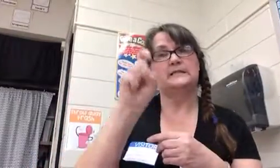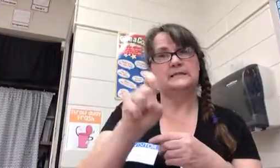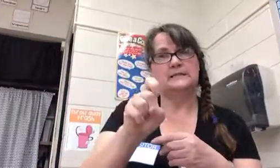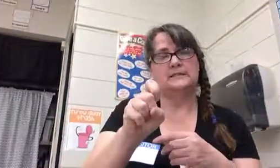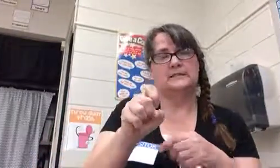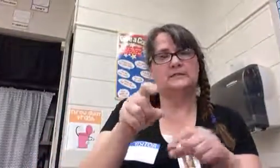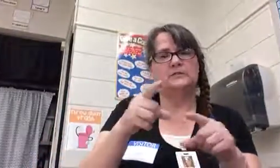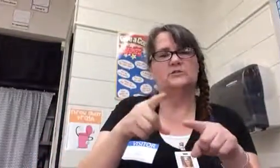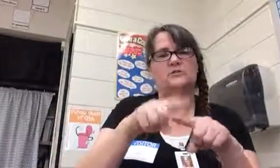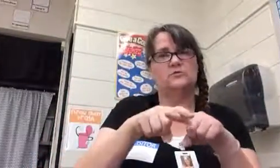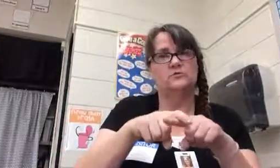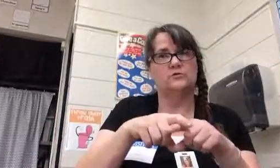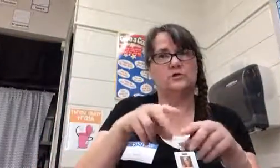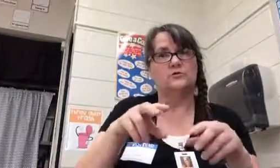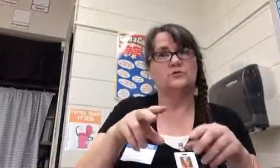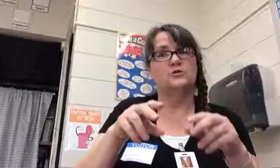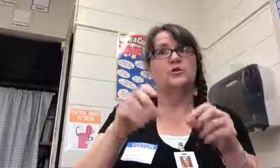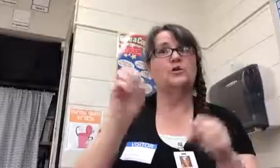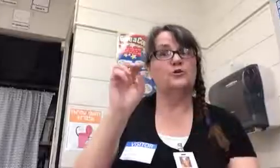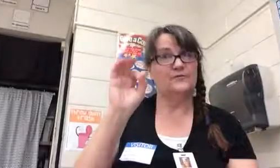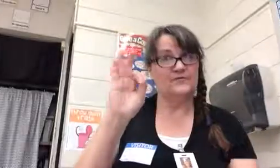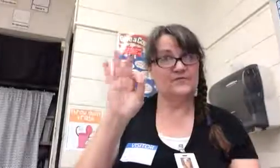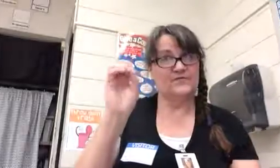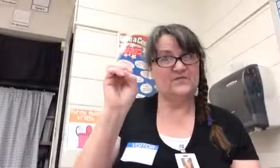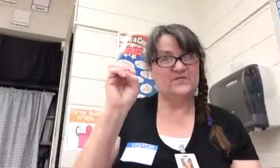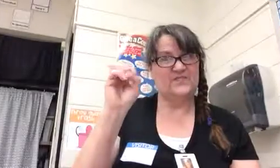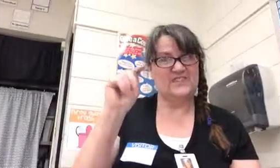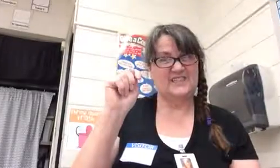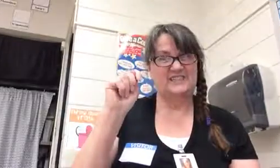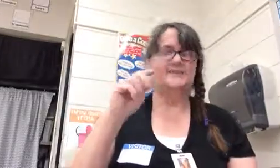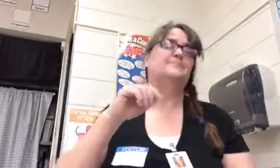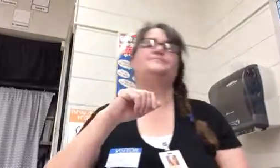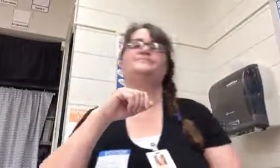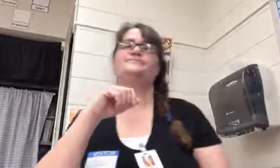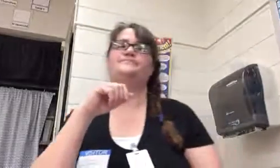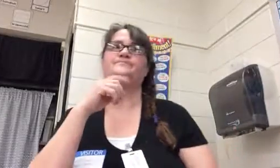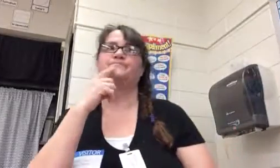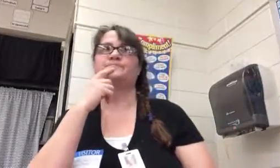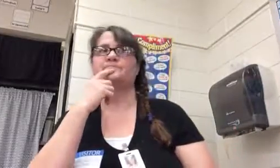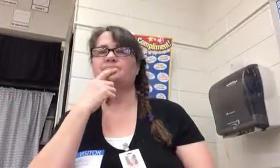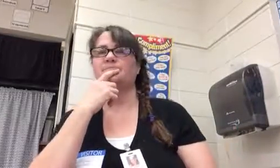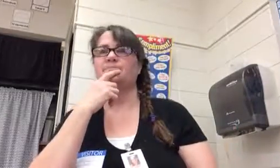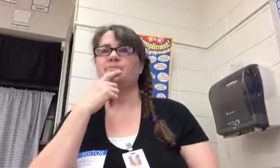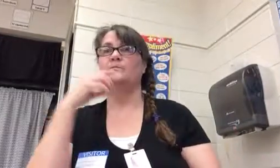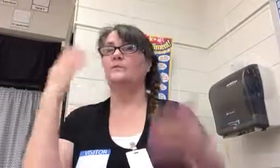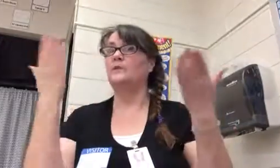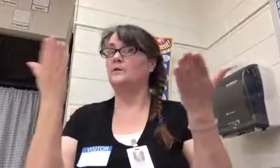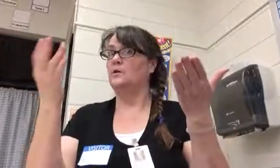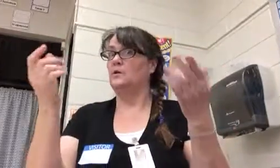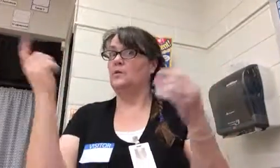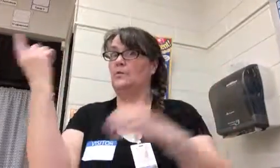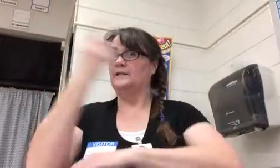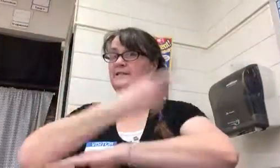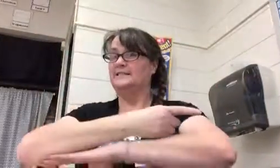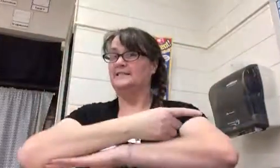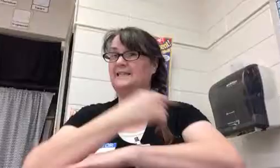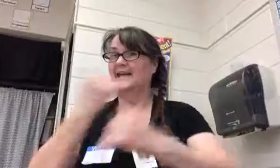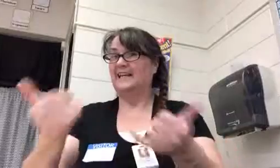All right, everybody, today is, let's say it once with a strong voice. Ready? Today